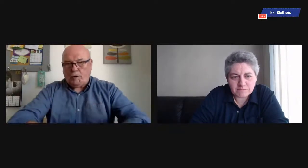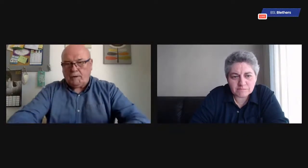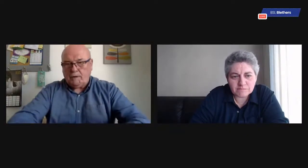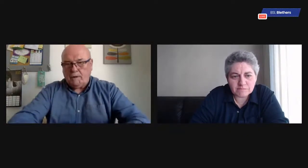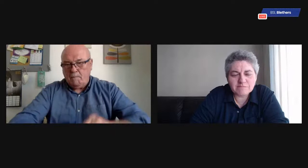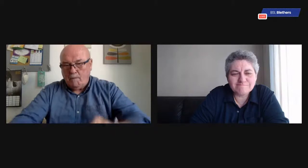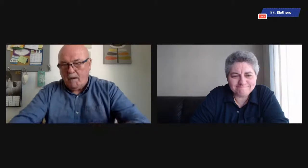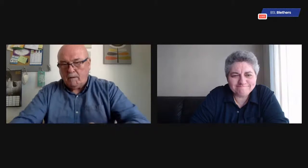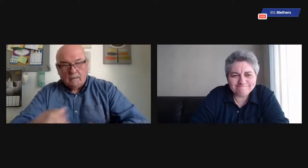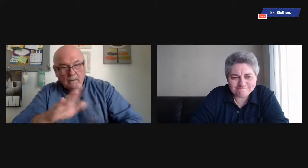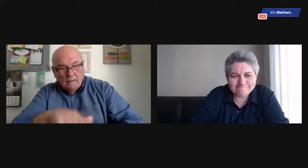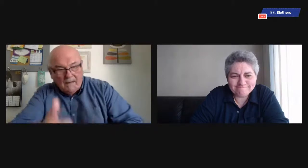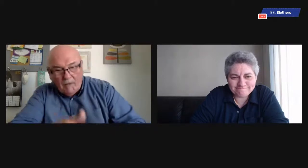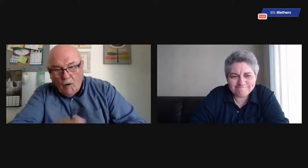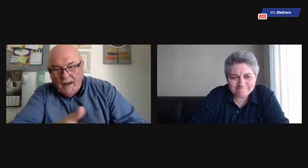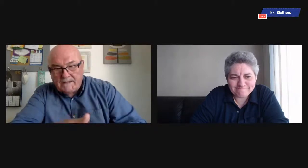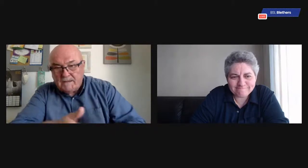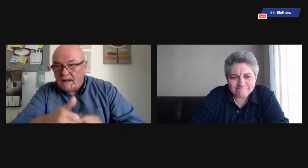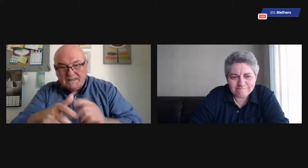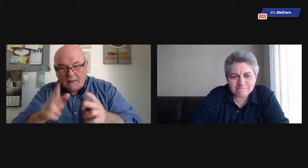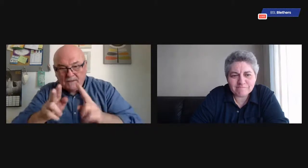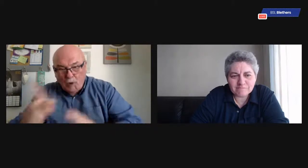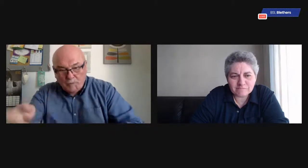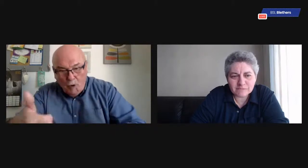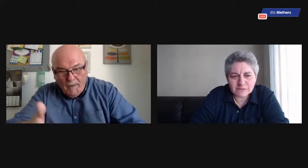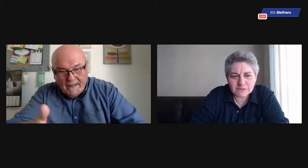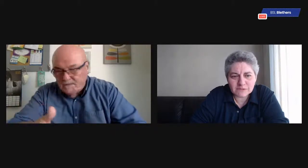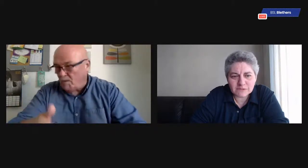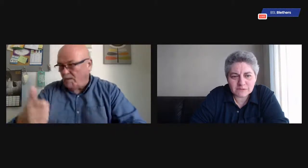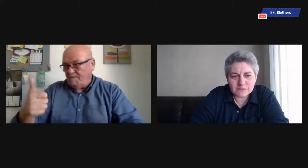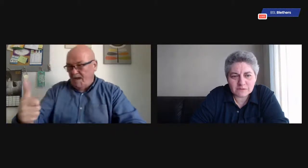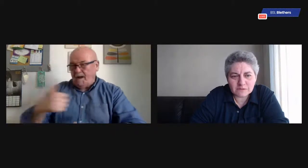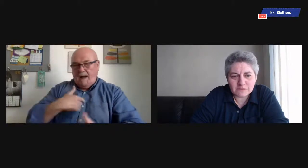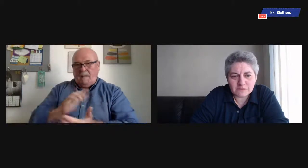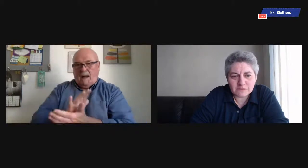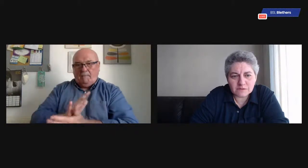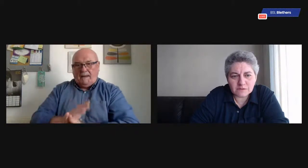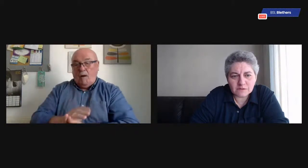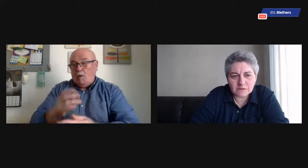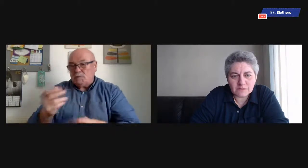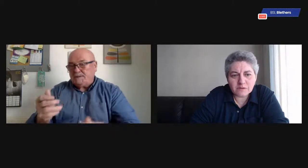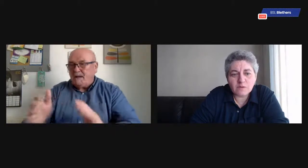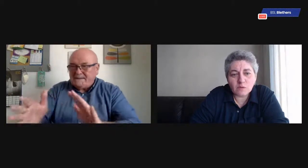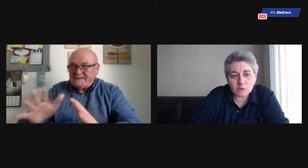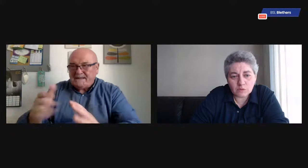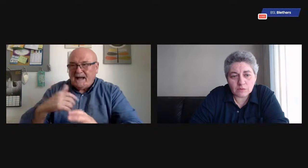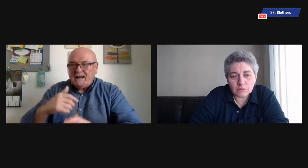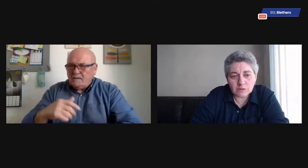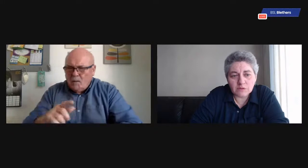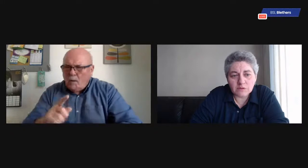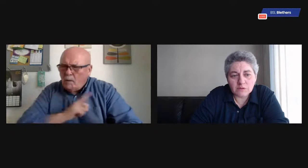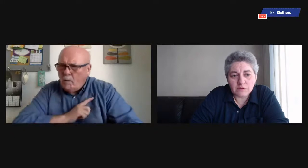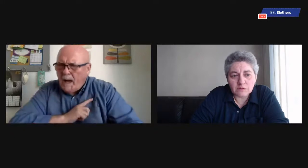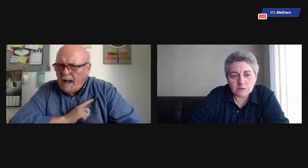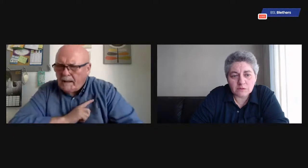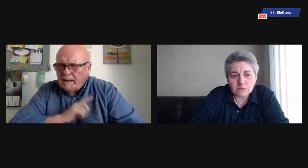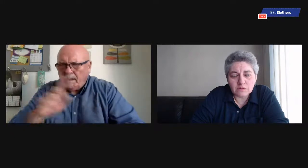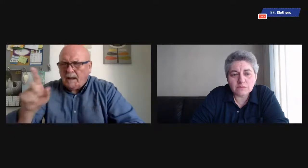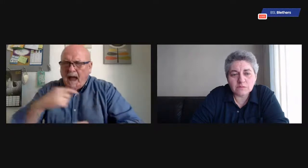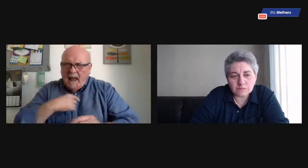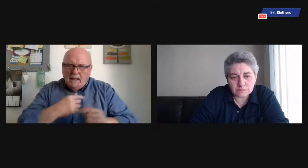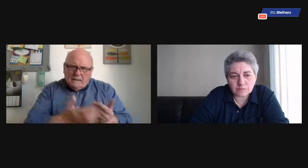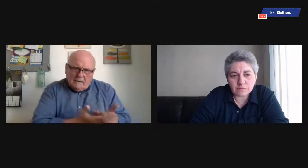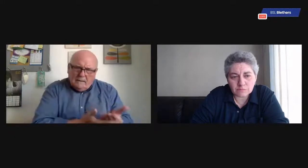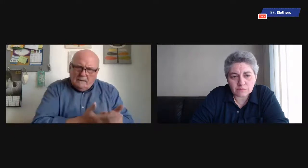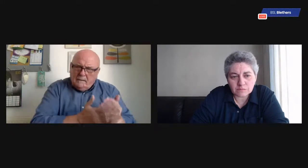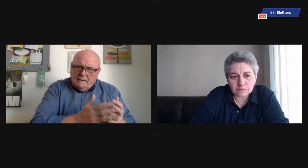to trial, that there's no issues that I need resolved. And any issues I need resolved are the same issues that the deaf client